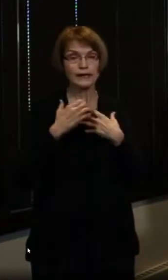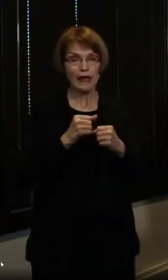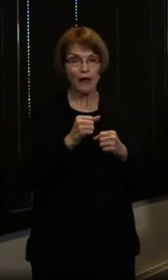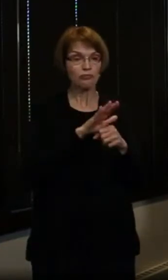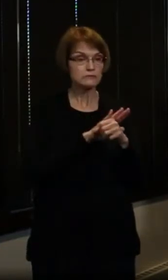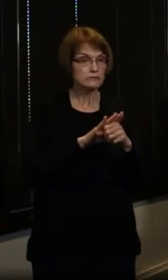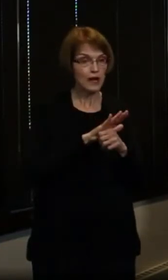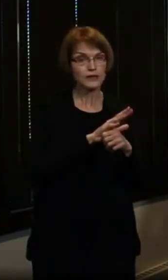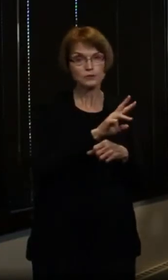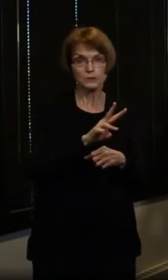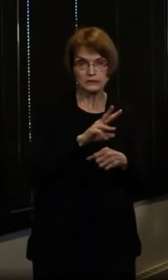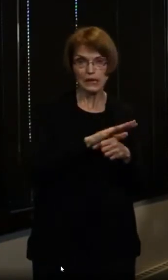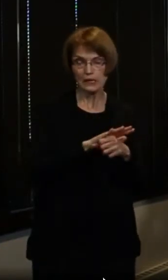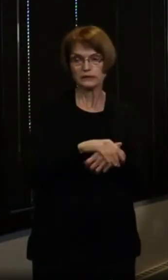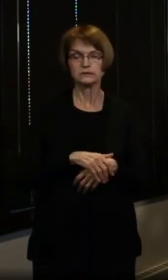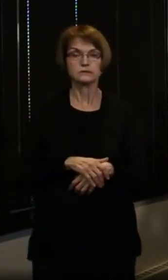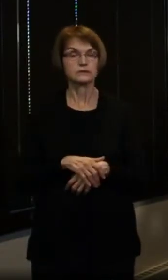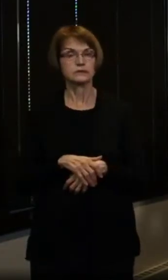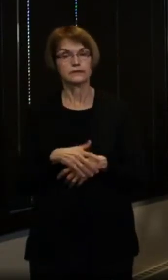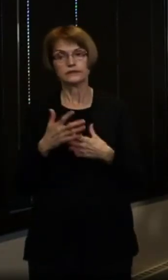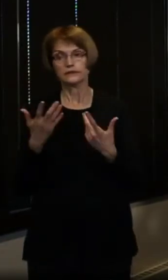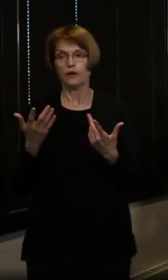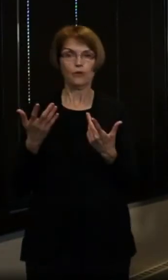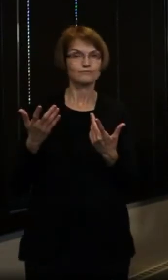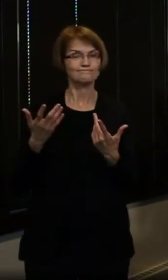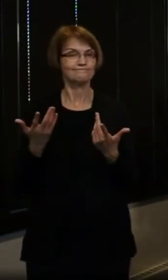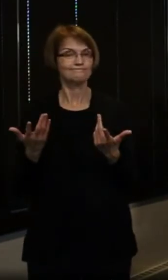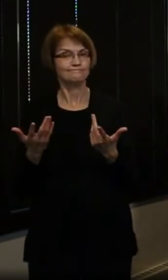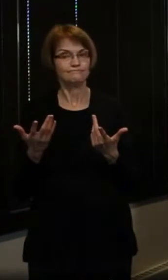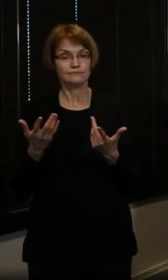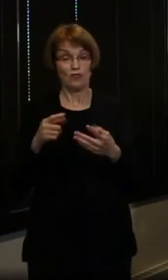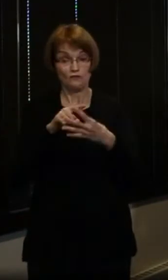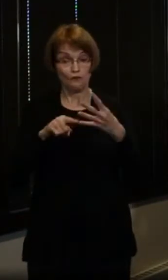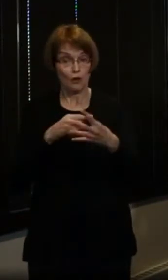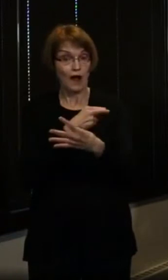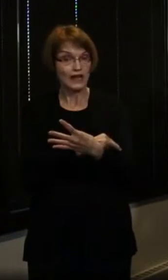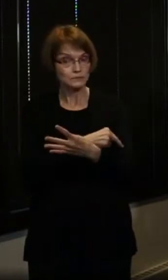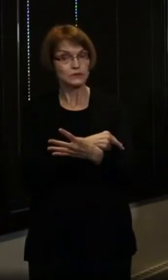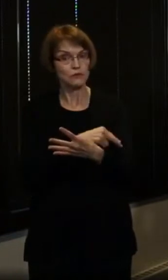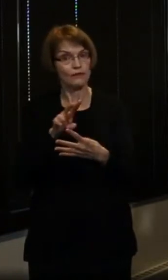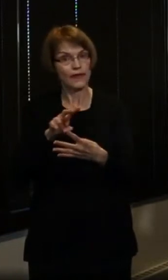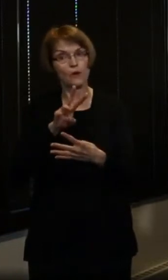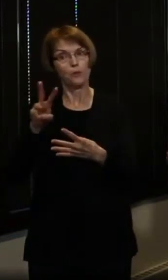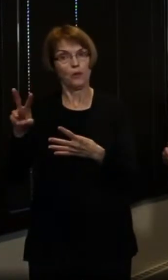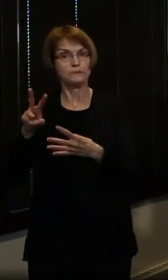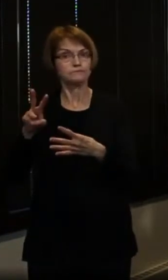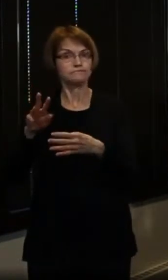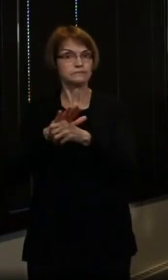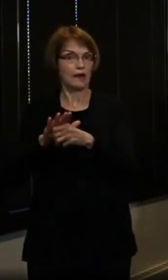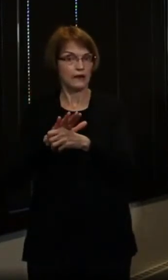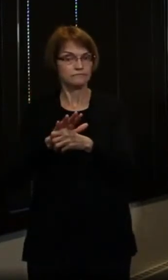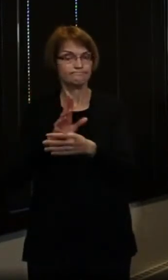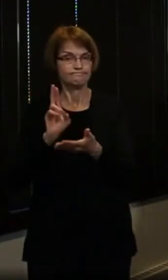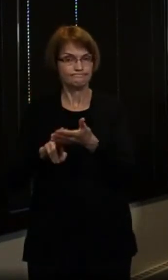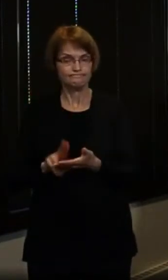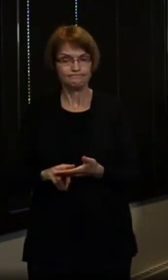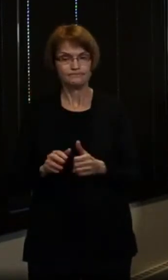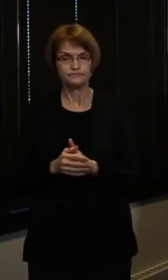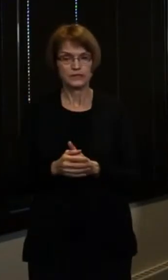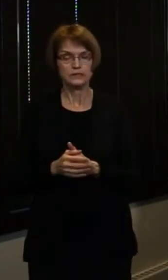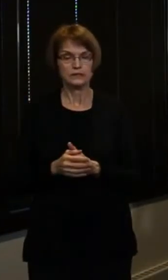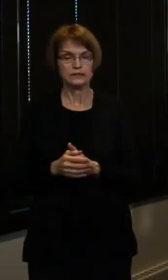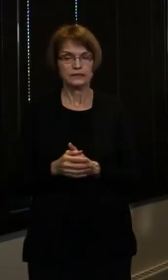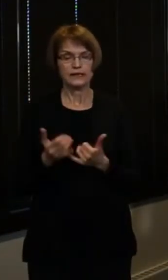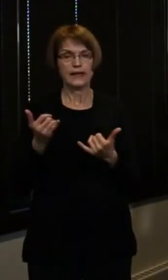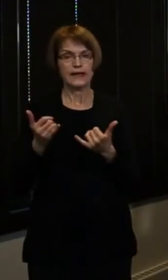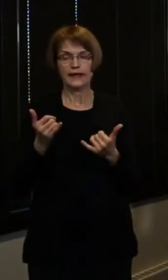as well. And so those are listed here. And then lastly on vaccines, and then we'll move on to some of the